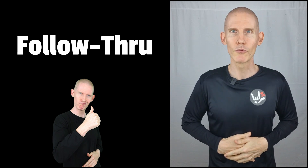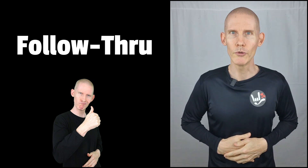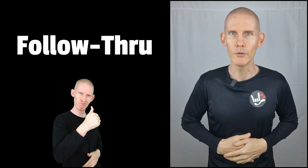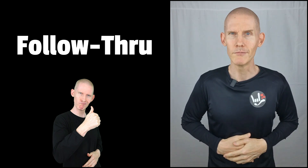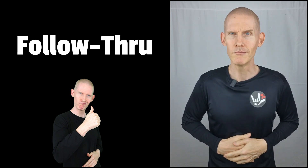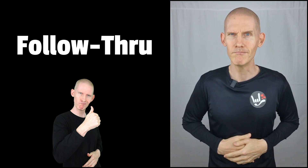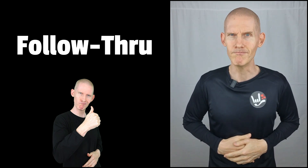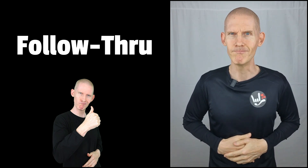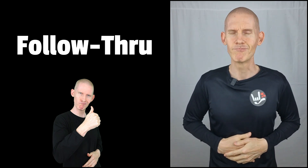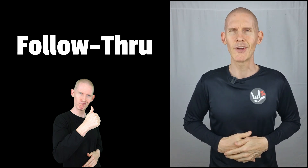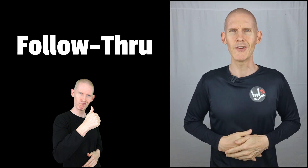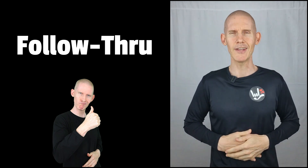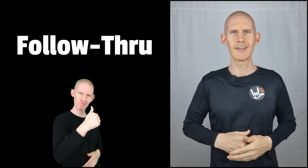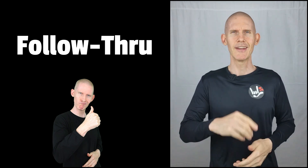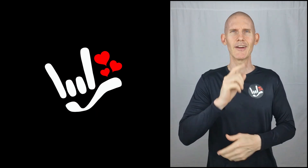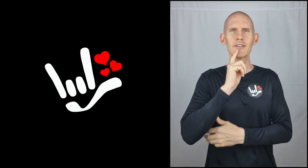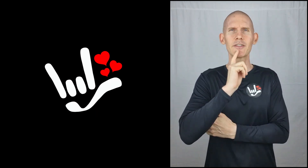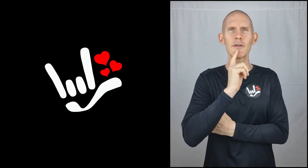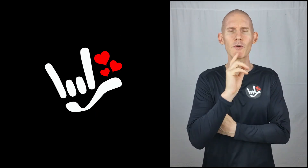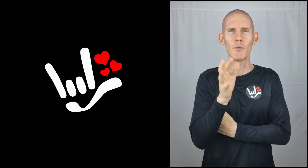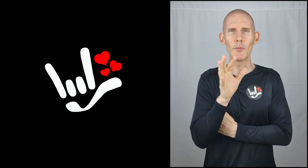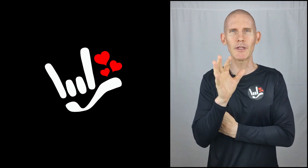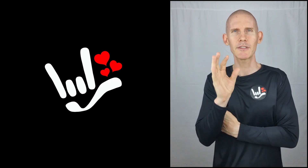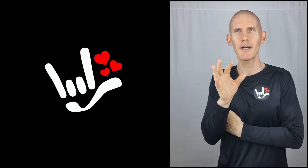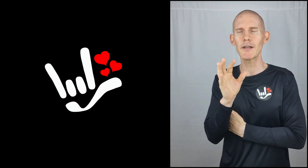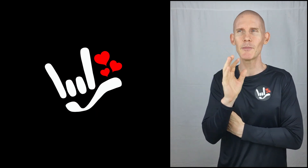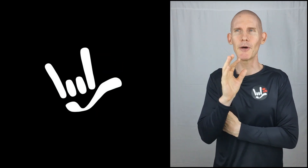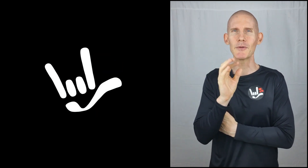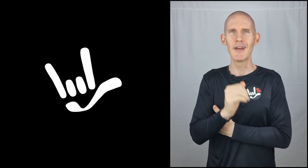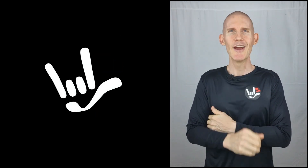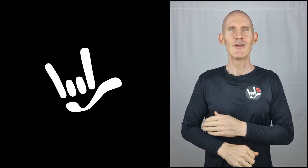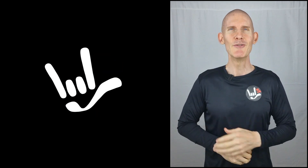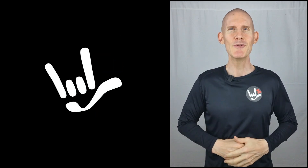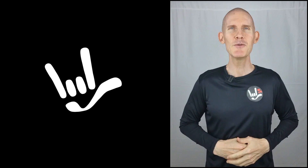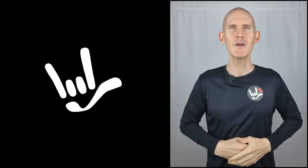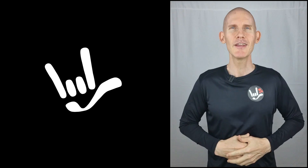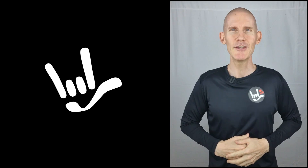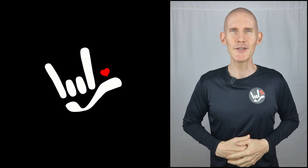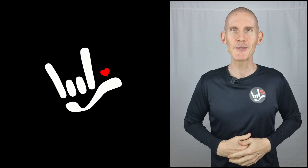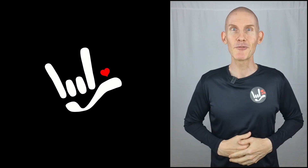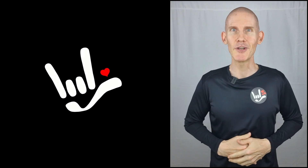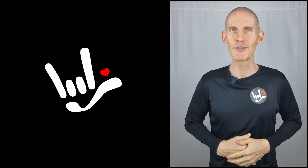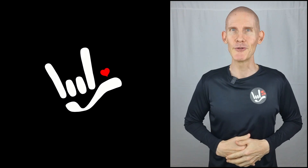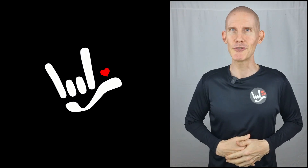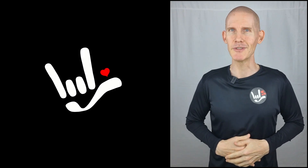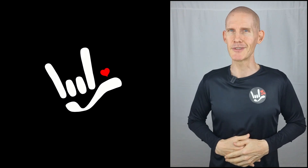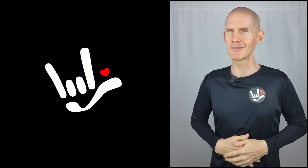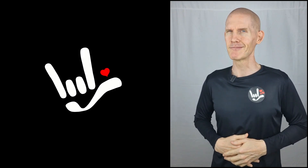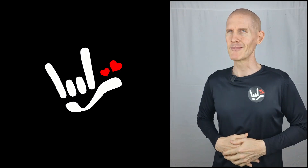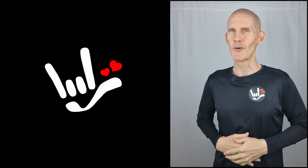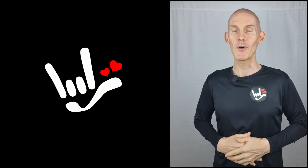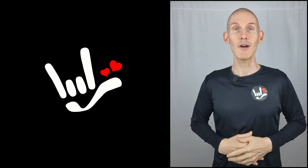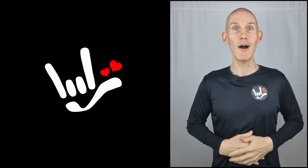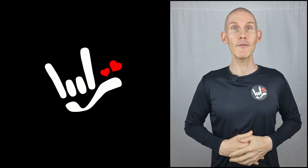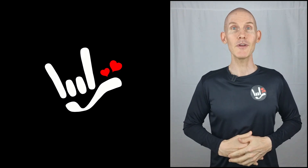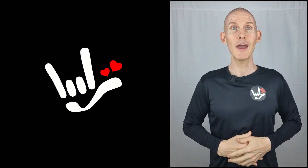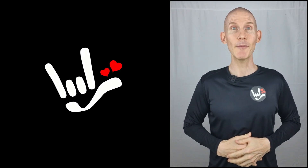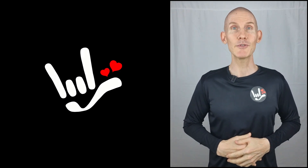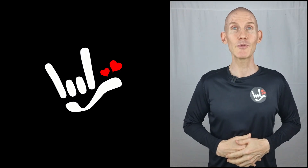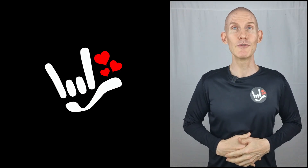through. All right, now let's think for a moment. Let's talk about New Year resolutions. What often happens with New